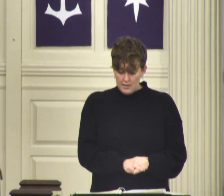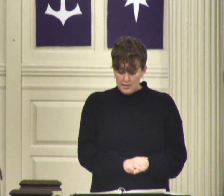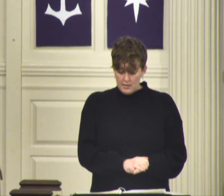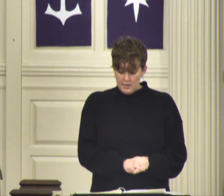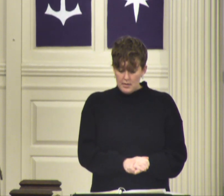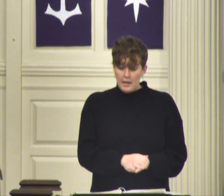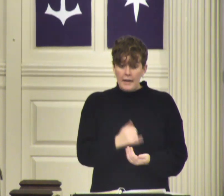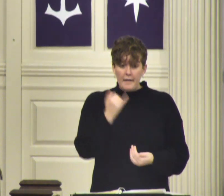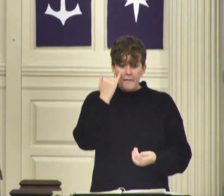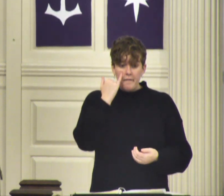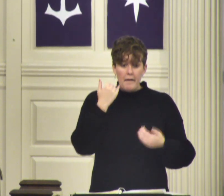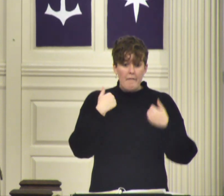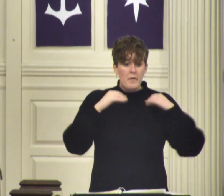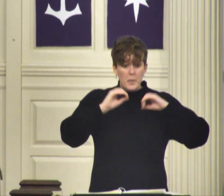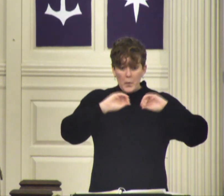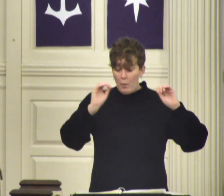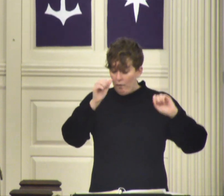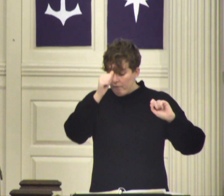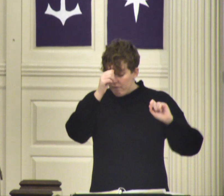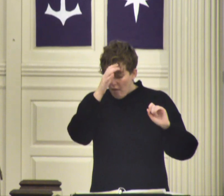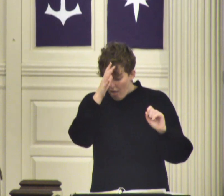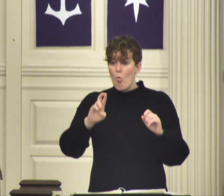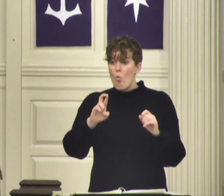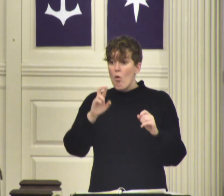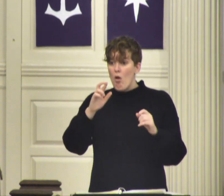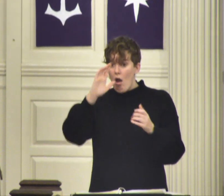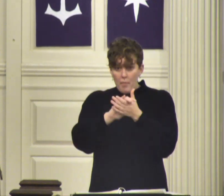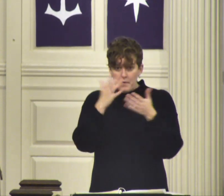The fatherless and the widow he